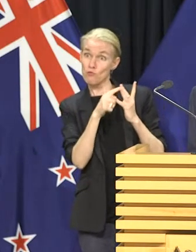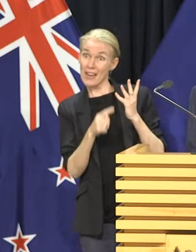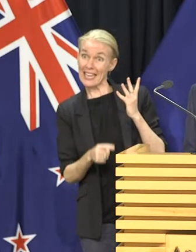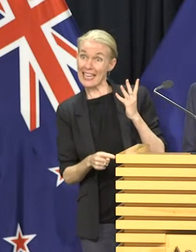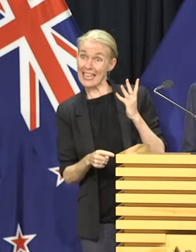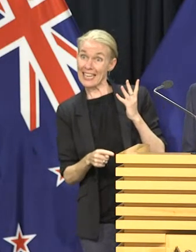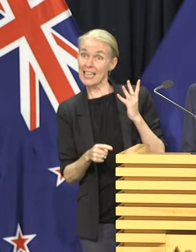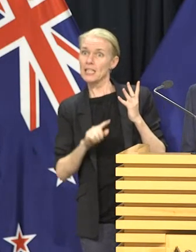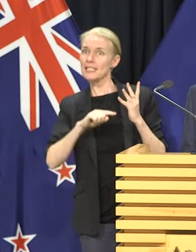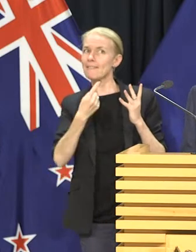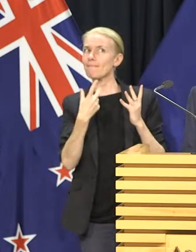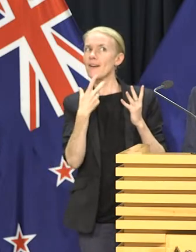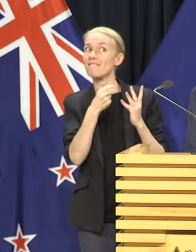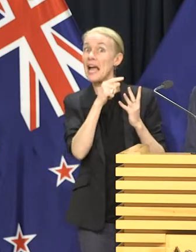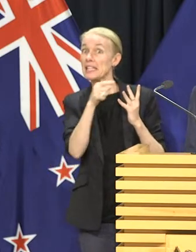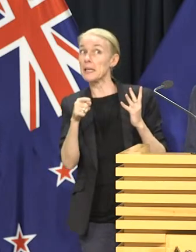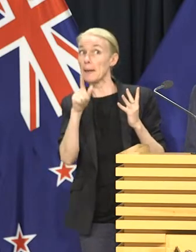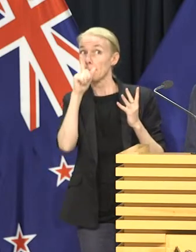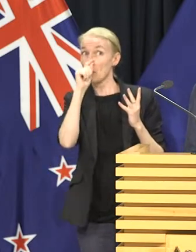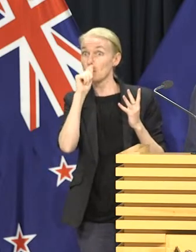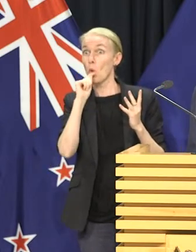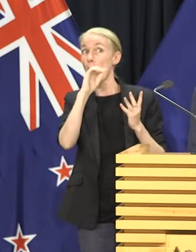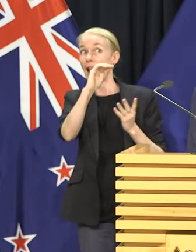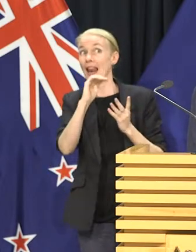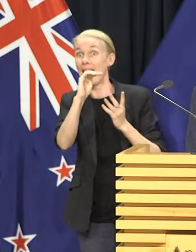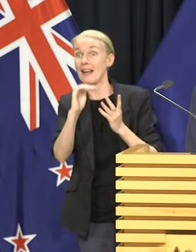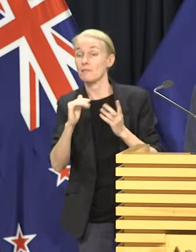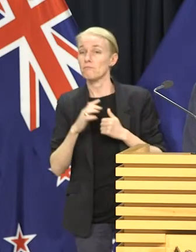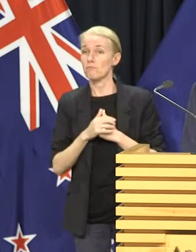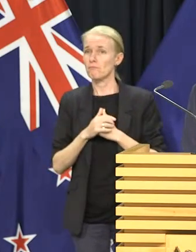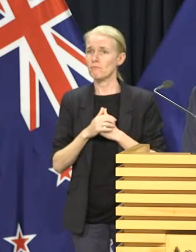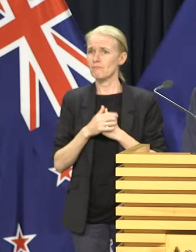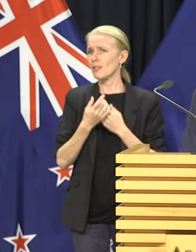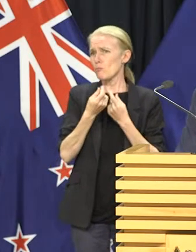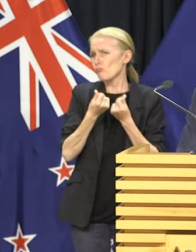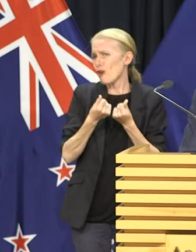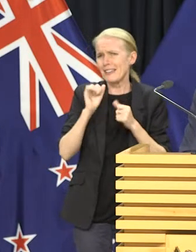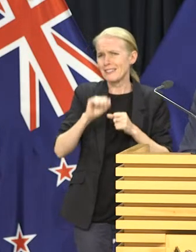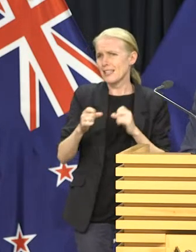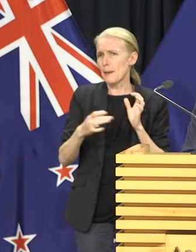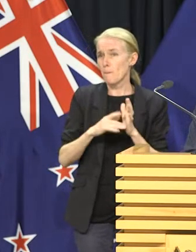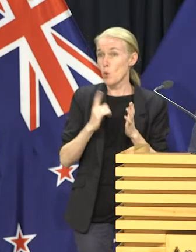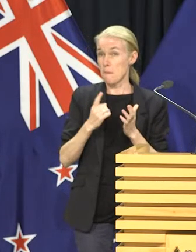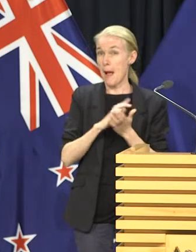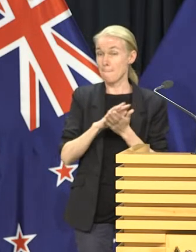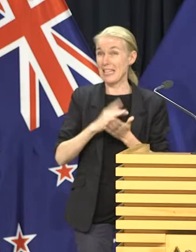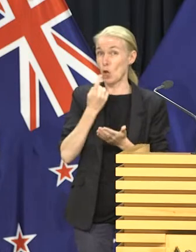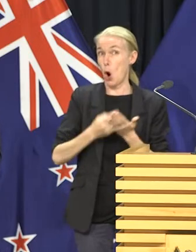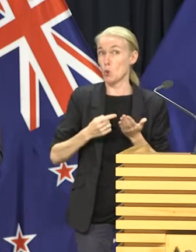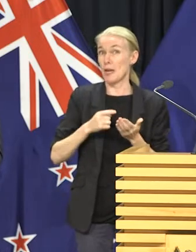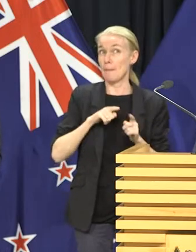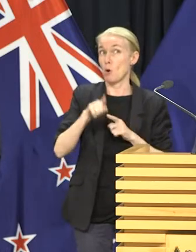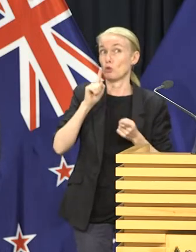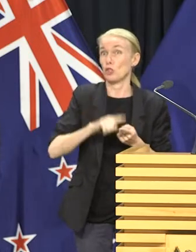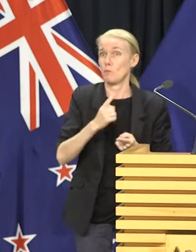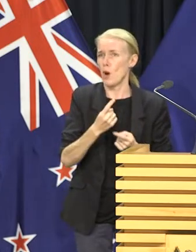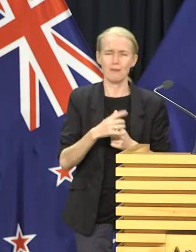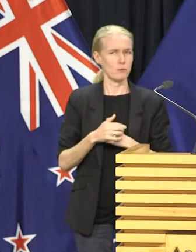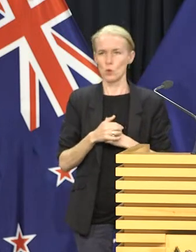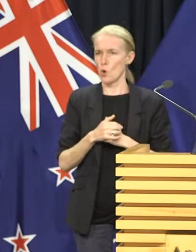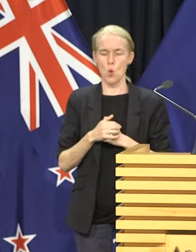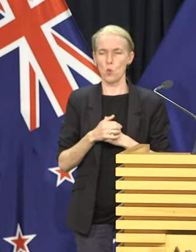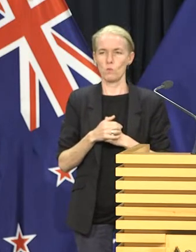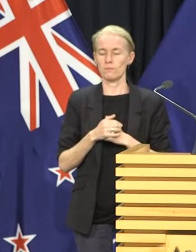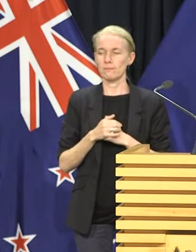of the negotiation, but it wasn't a deciding factor in sealing the deal with any of our manufacturers. So do you see a